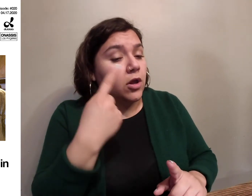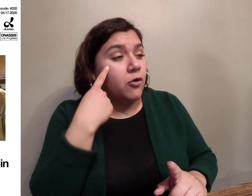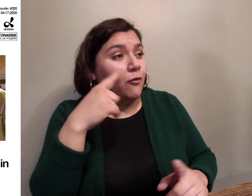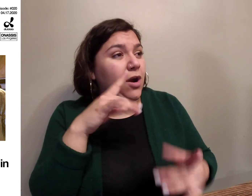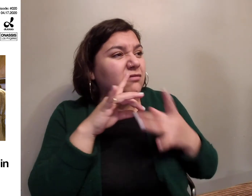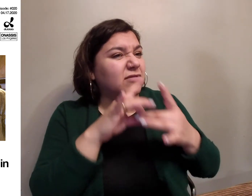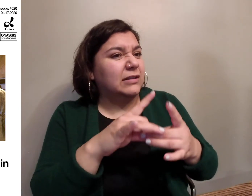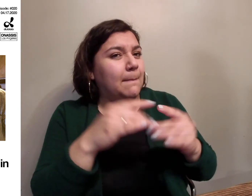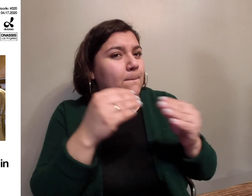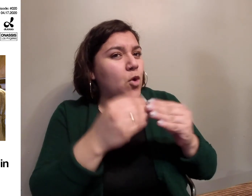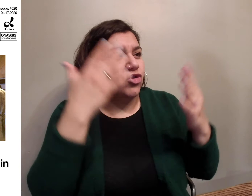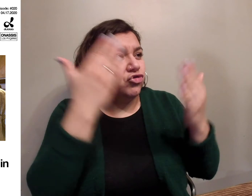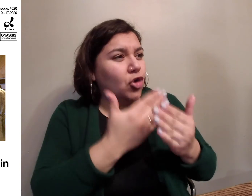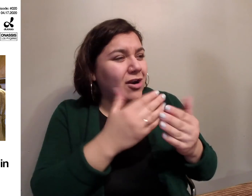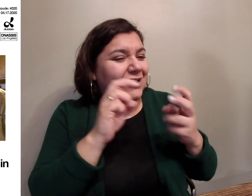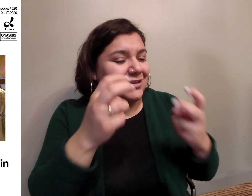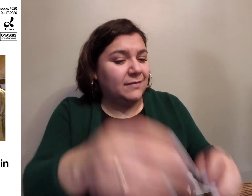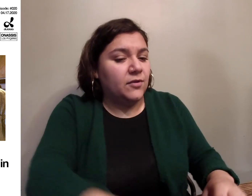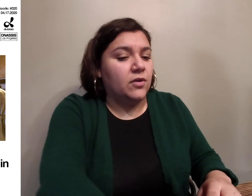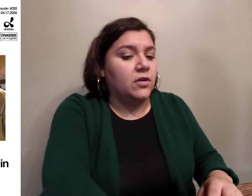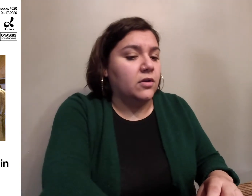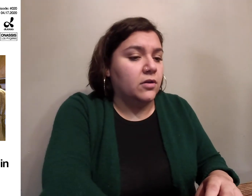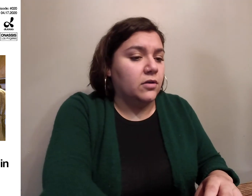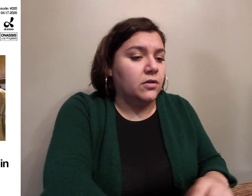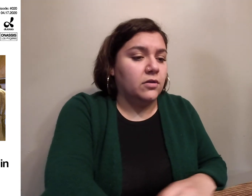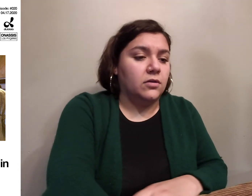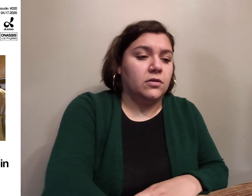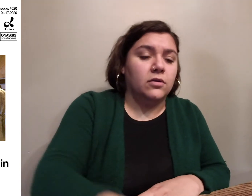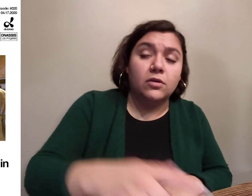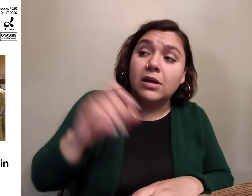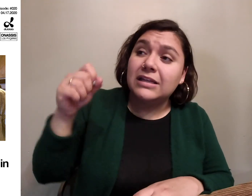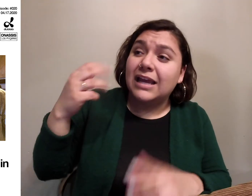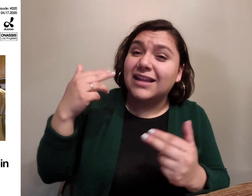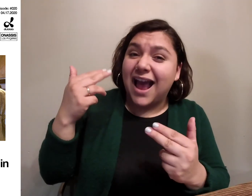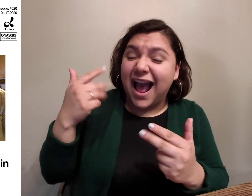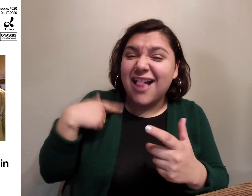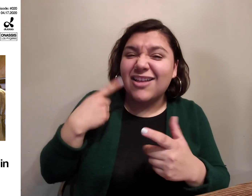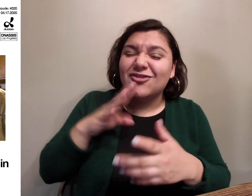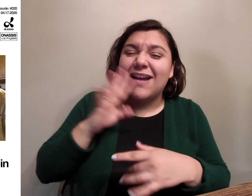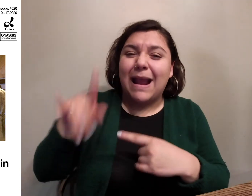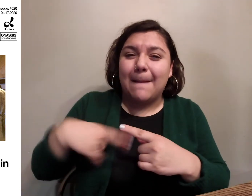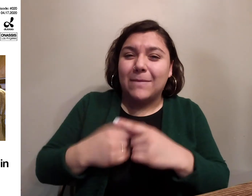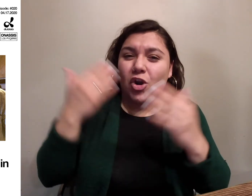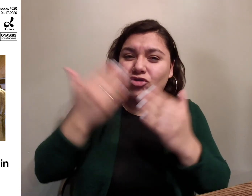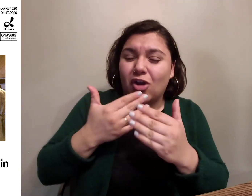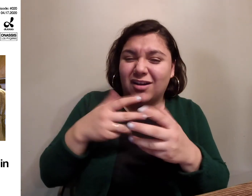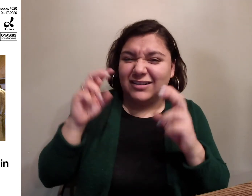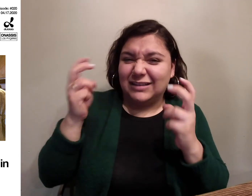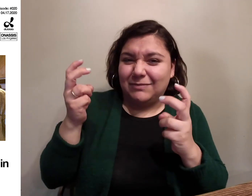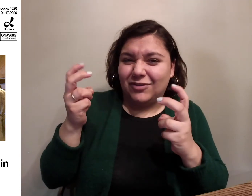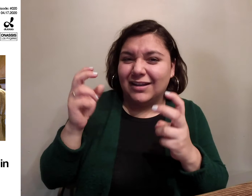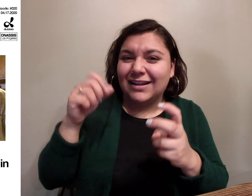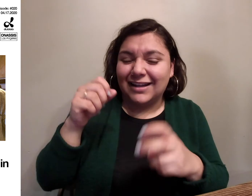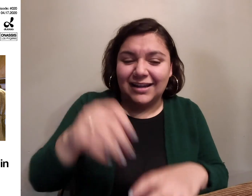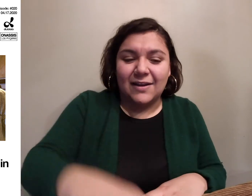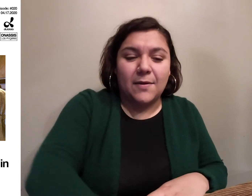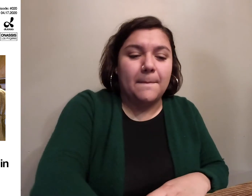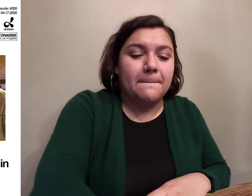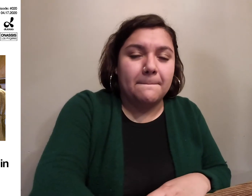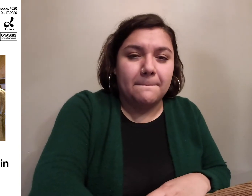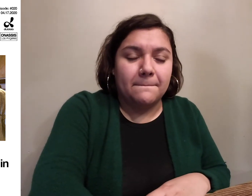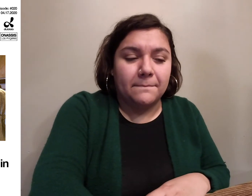ask. Yes, let's go to a darker subject. Yeah. Even, you know, pestilence was not enough, right? Plague was not